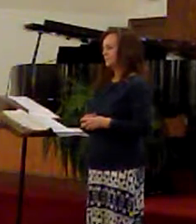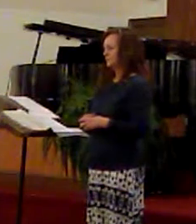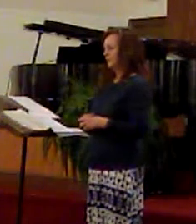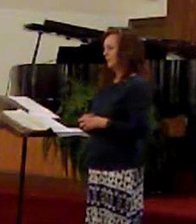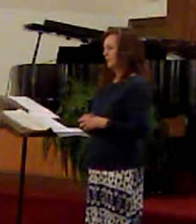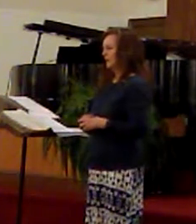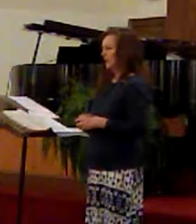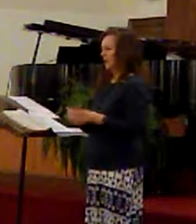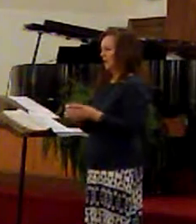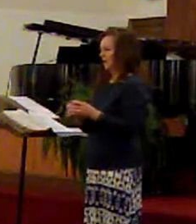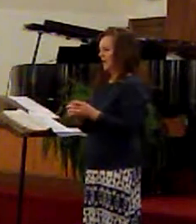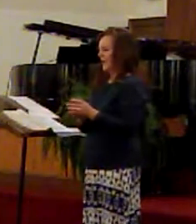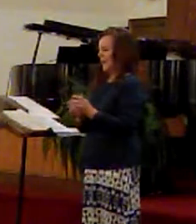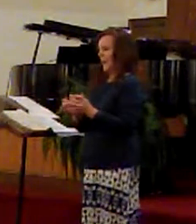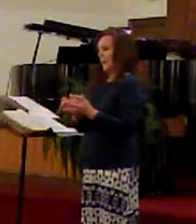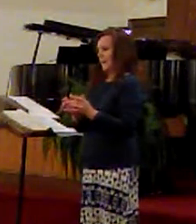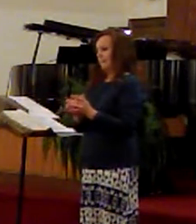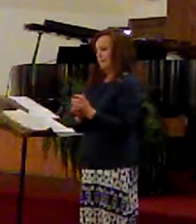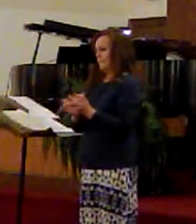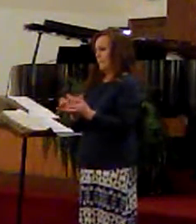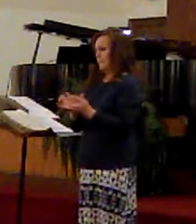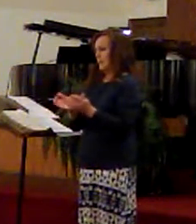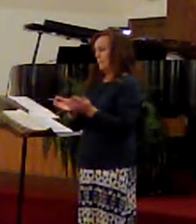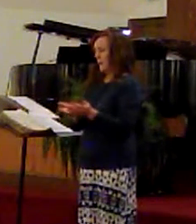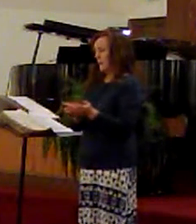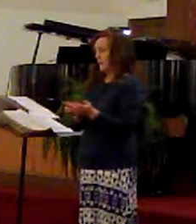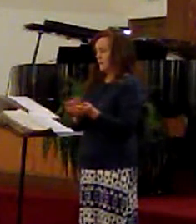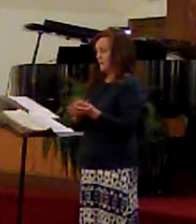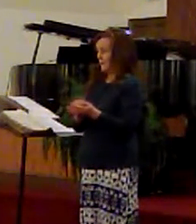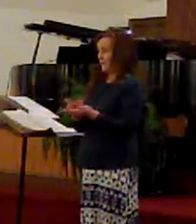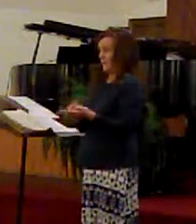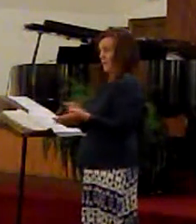amazing that my Bible study last week was on this very topic."